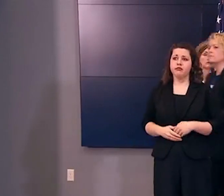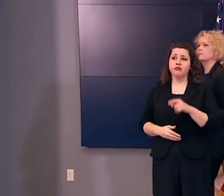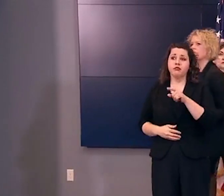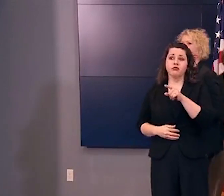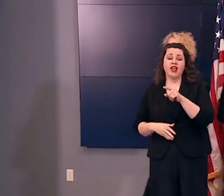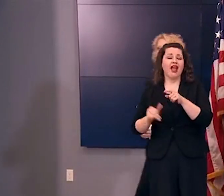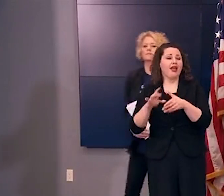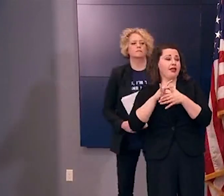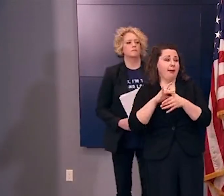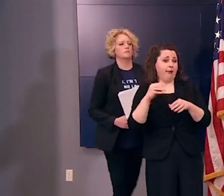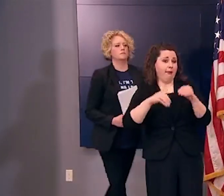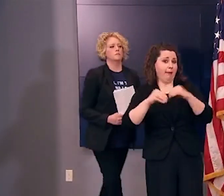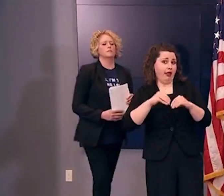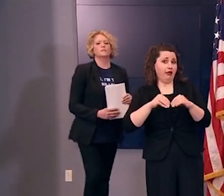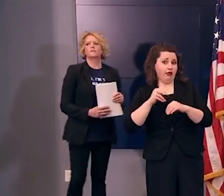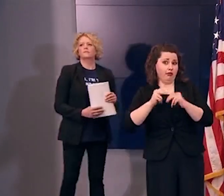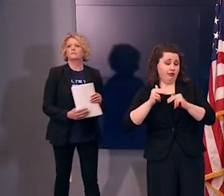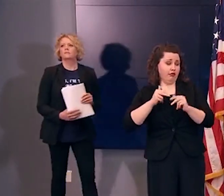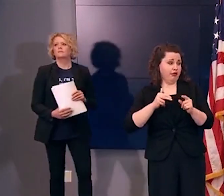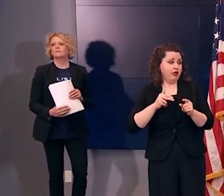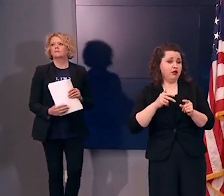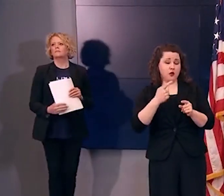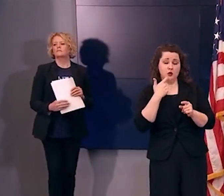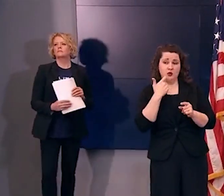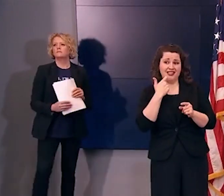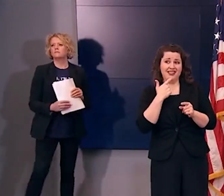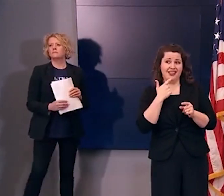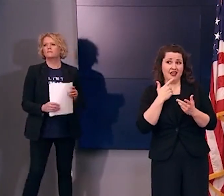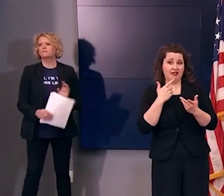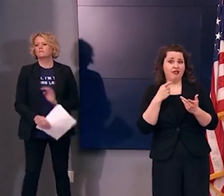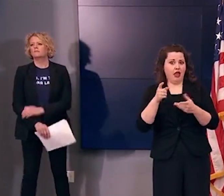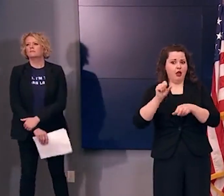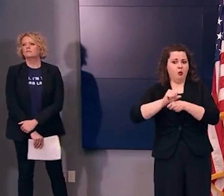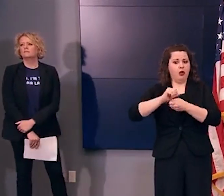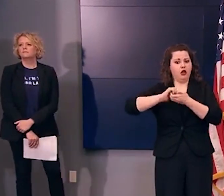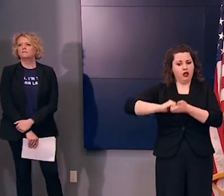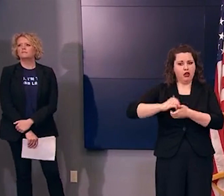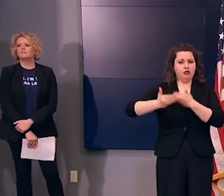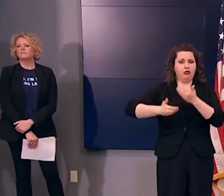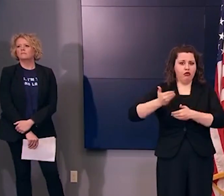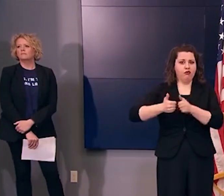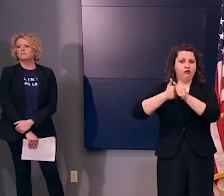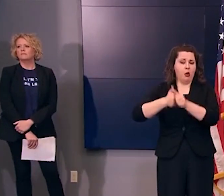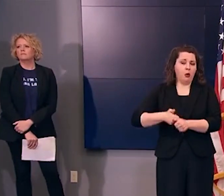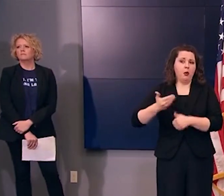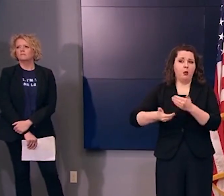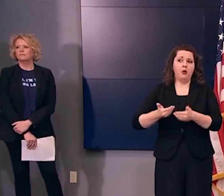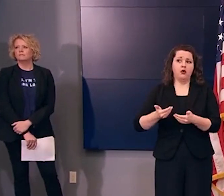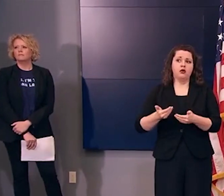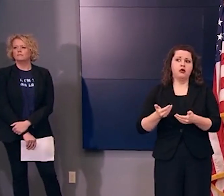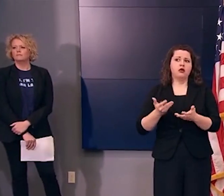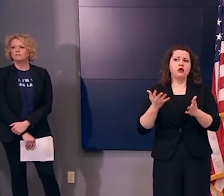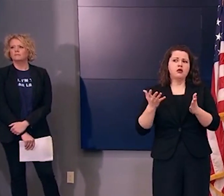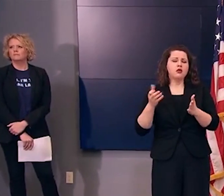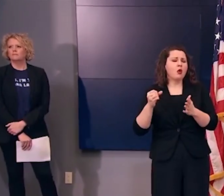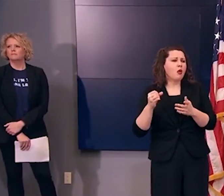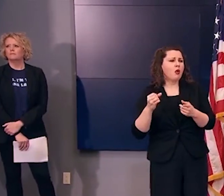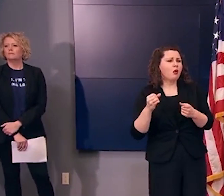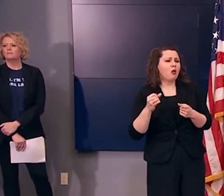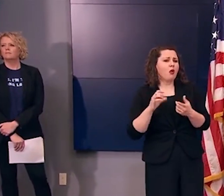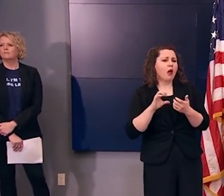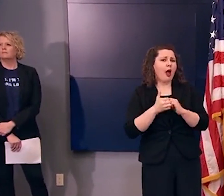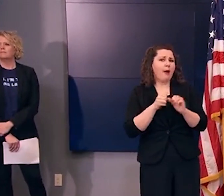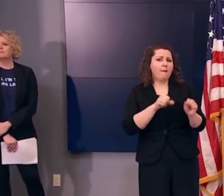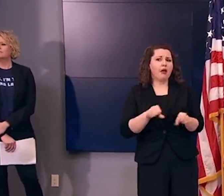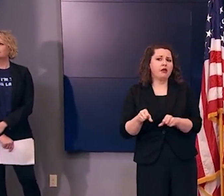on the meatpacking, you just said that they've been cooperative and have done what it takes here. How is it possible then that